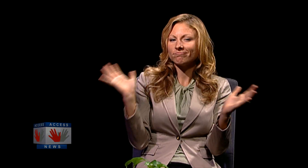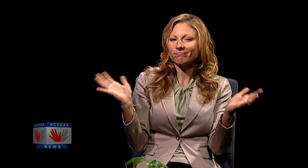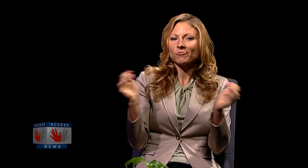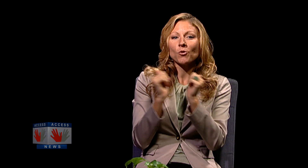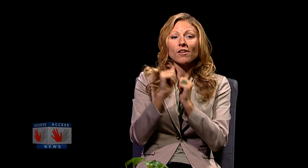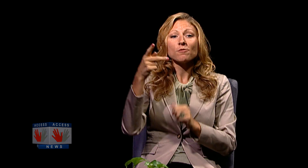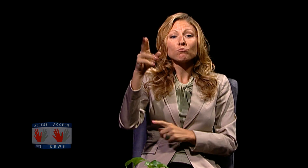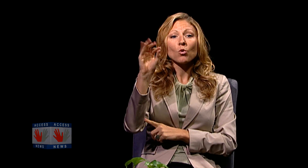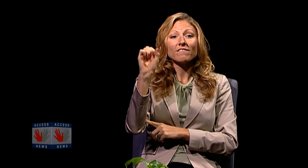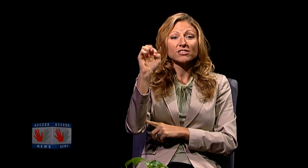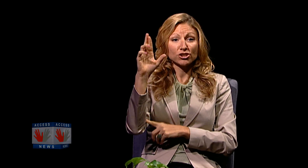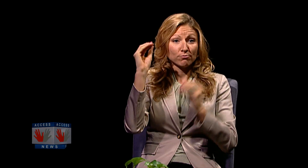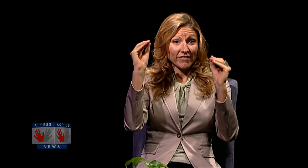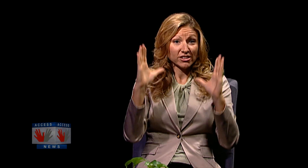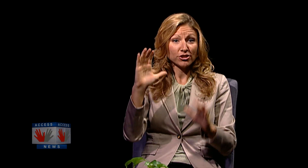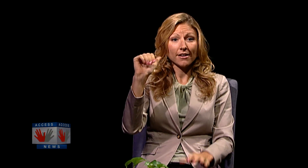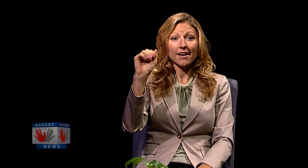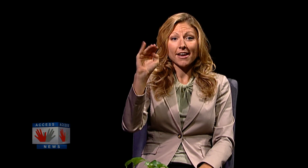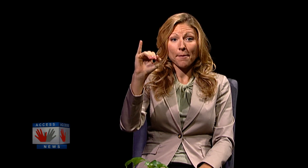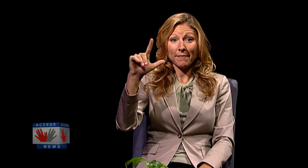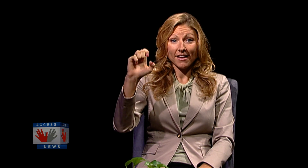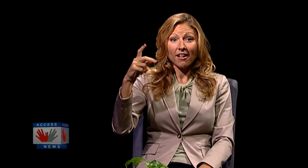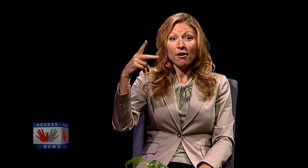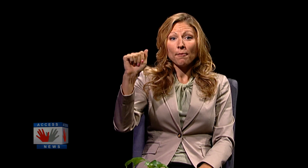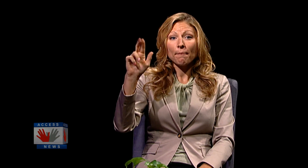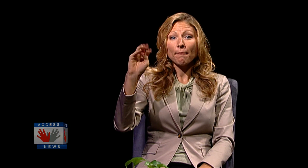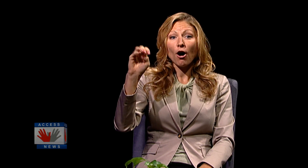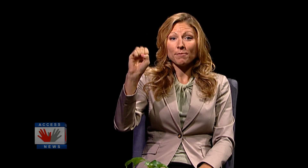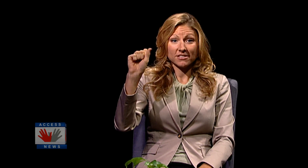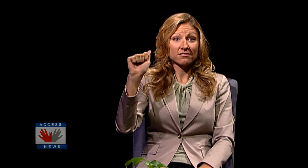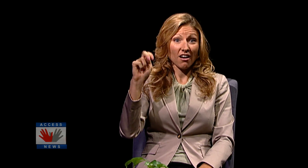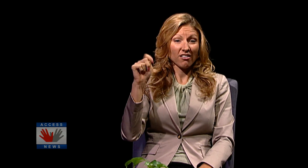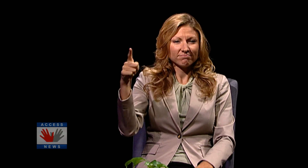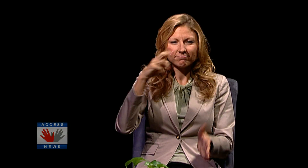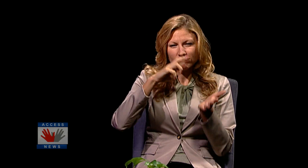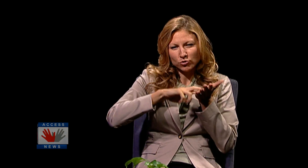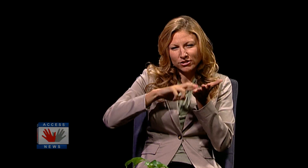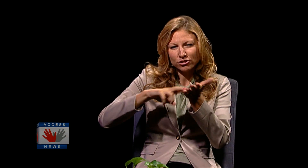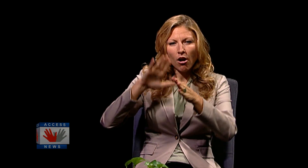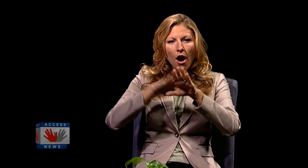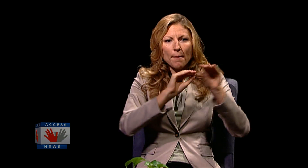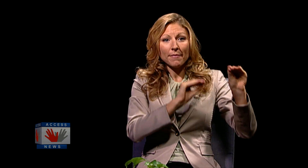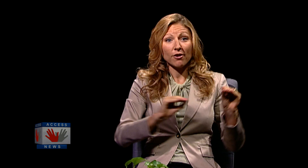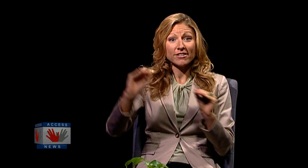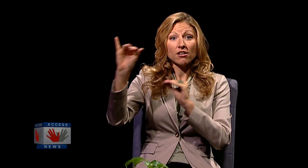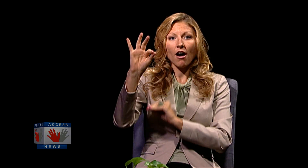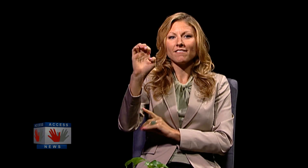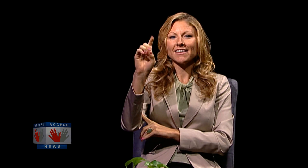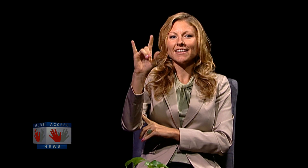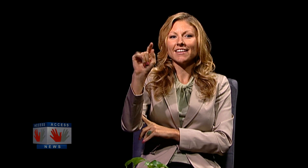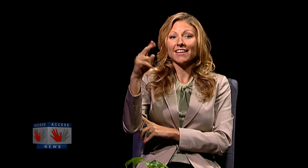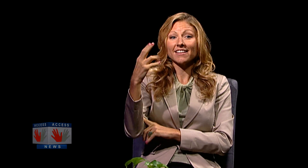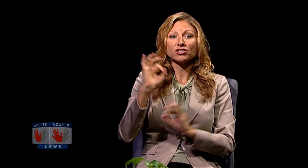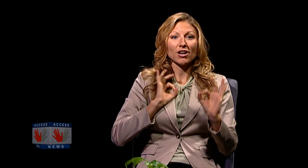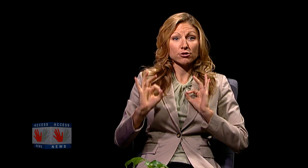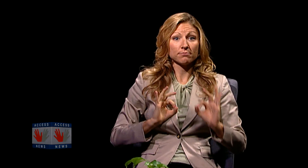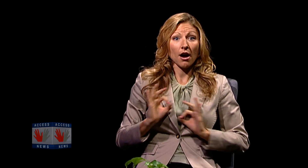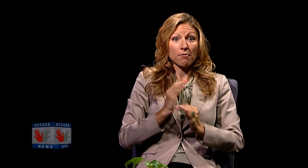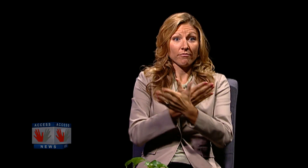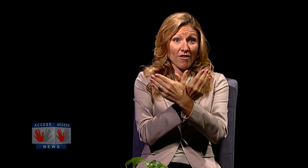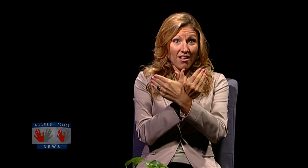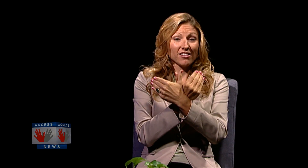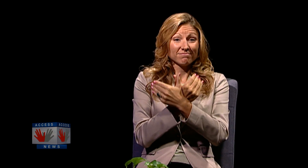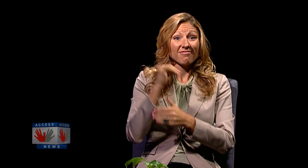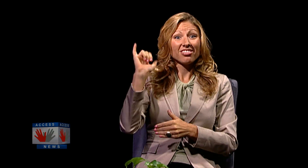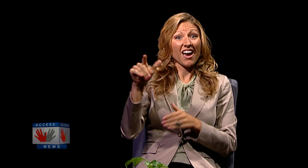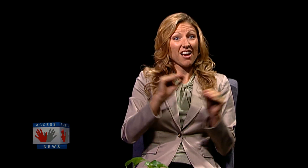Today on Access News, we'll talk with Professor Camille Parmesan, whose early research on the migration of Edith's checkerspot